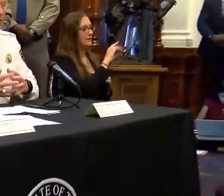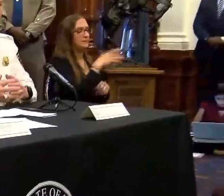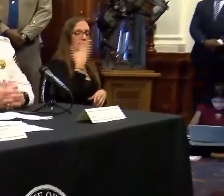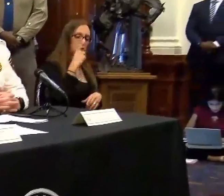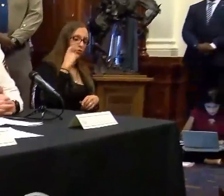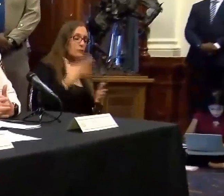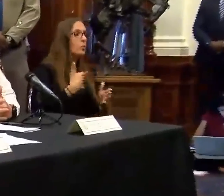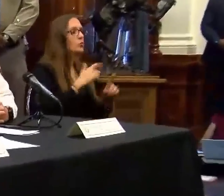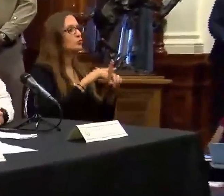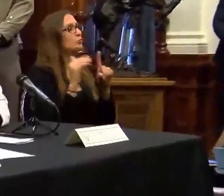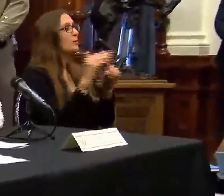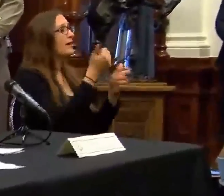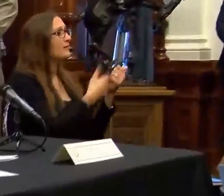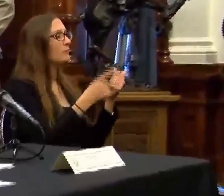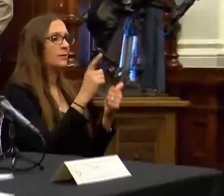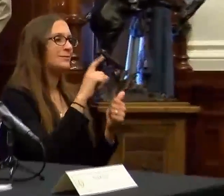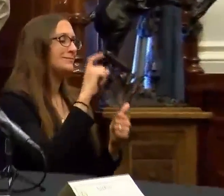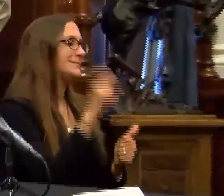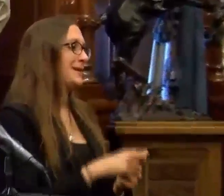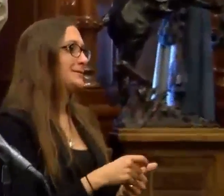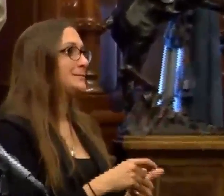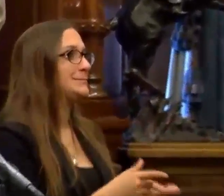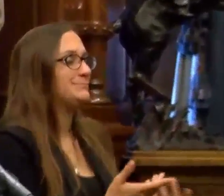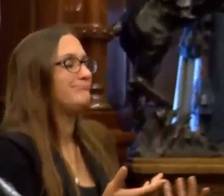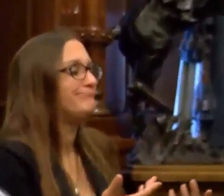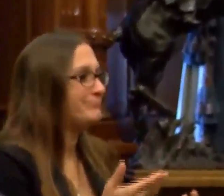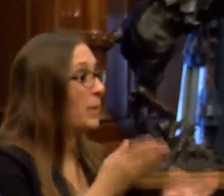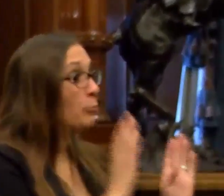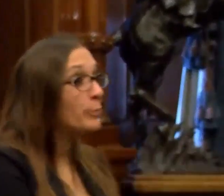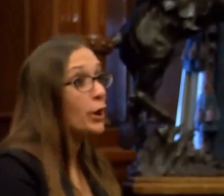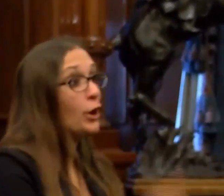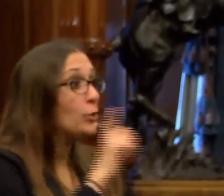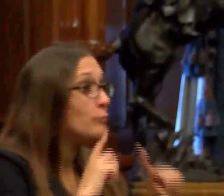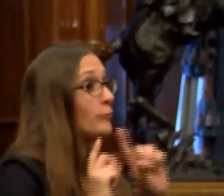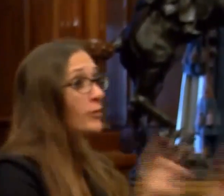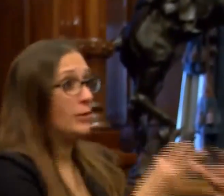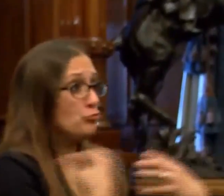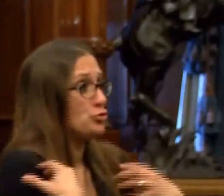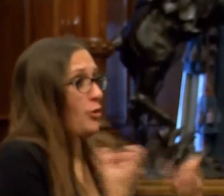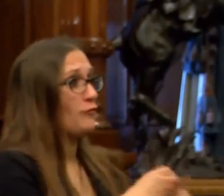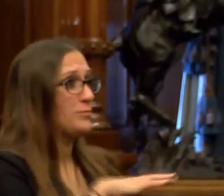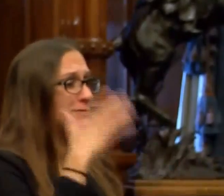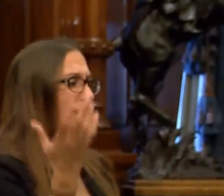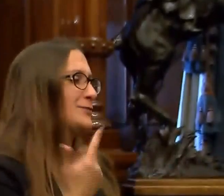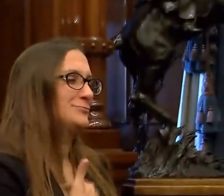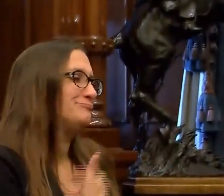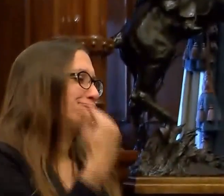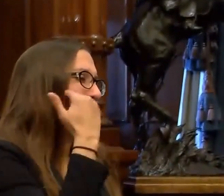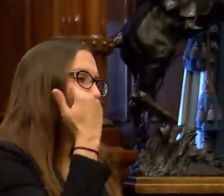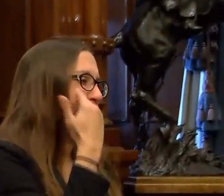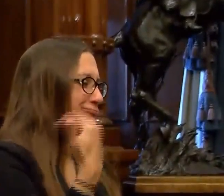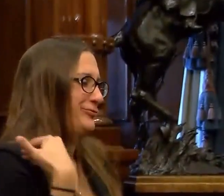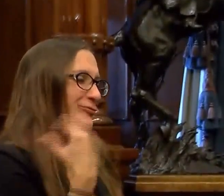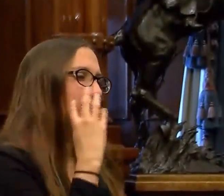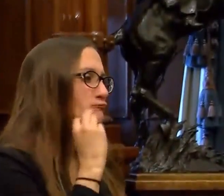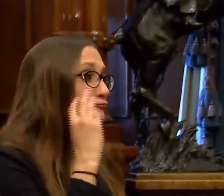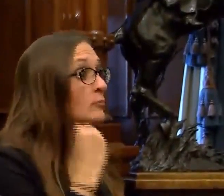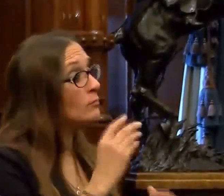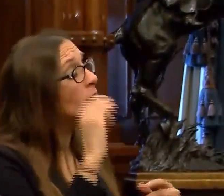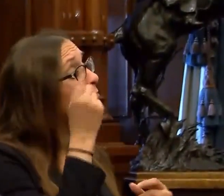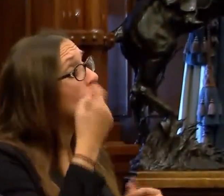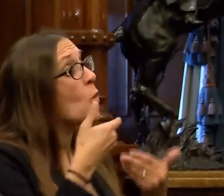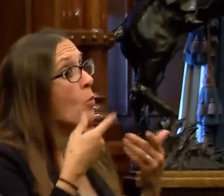I'd like to remind everyone, Texas is no stranger to preparing for, responding to, and recovering from disaster. For this event, while it may be a new